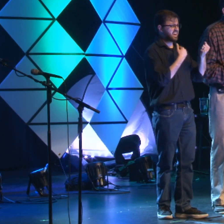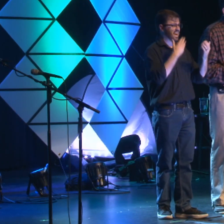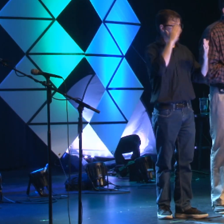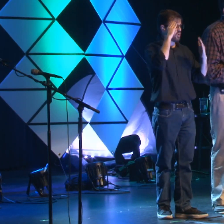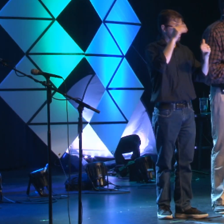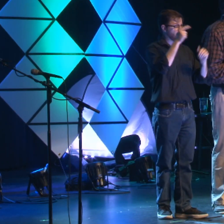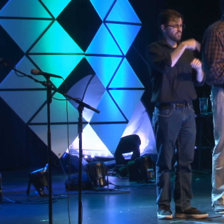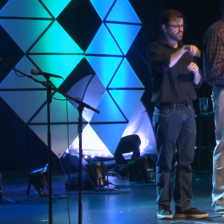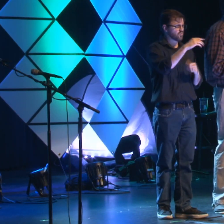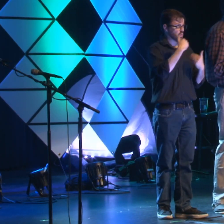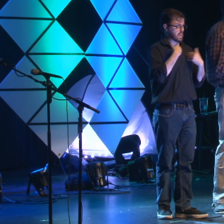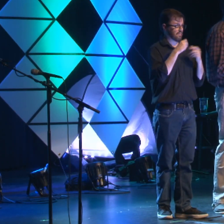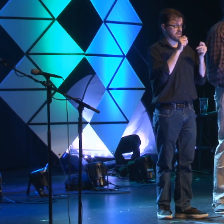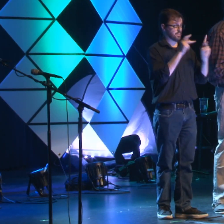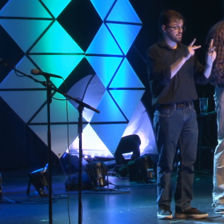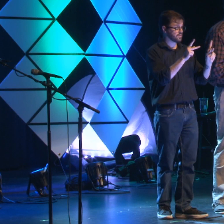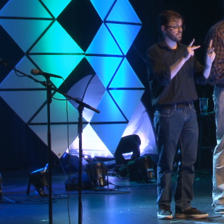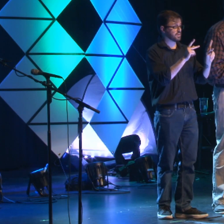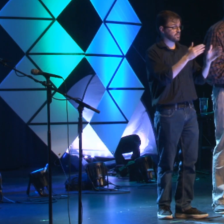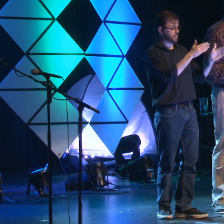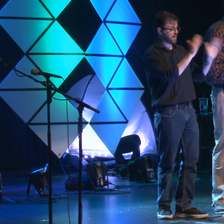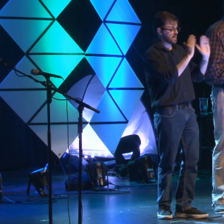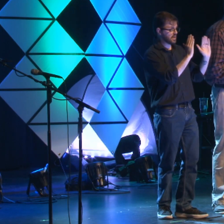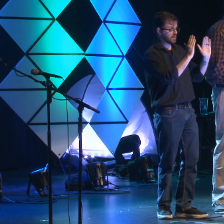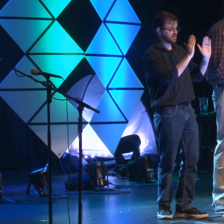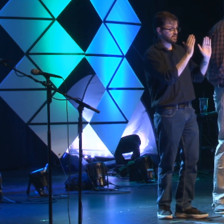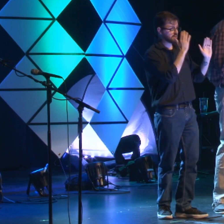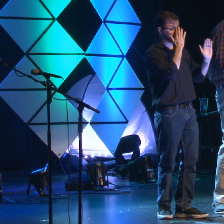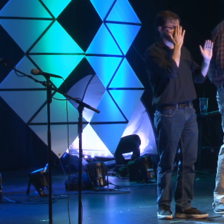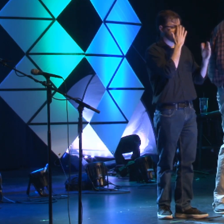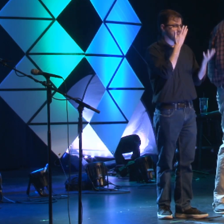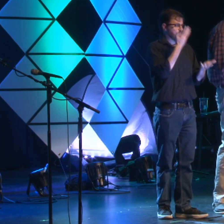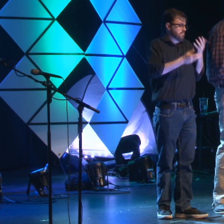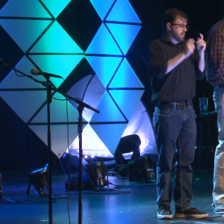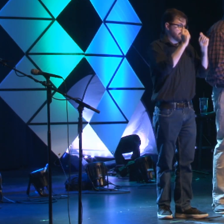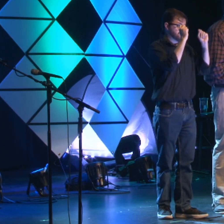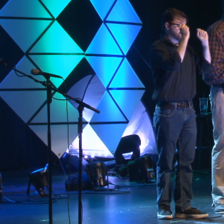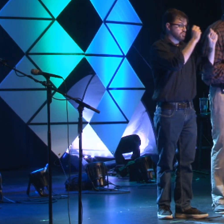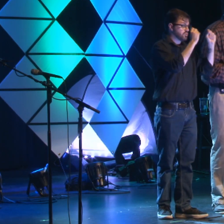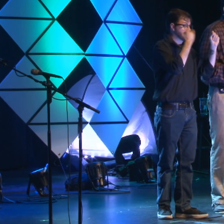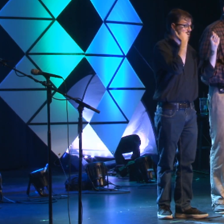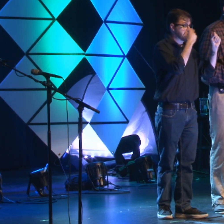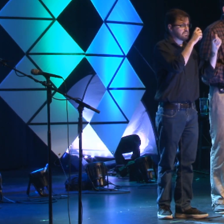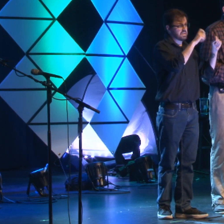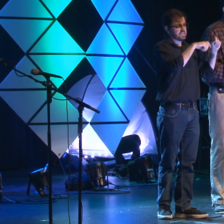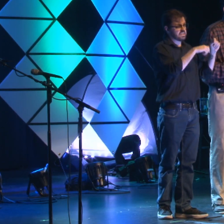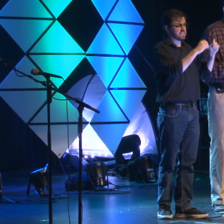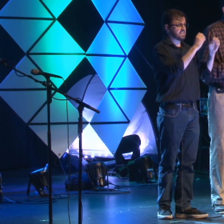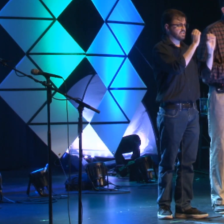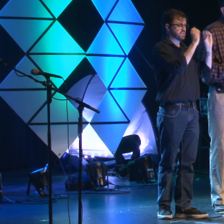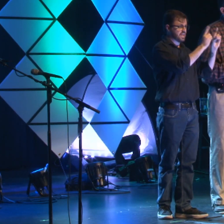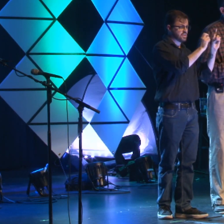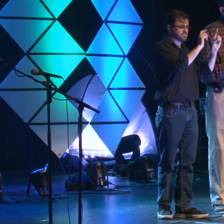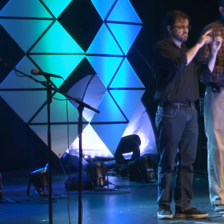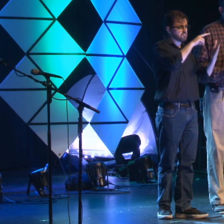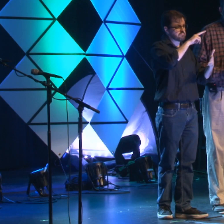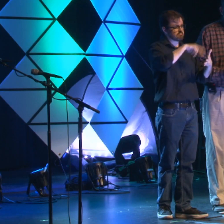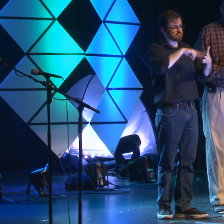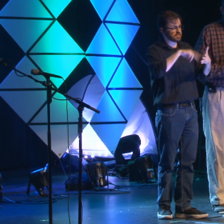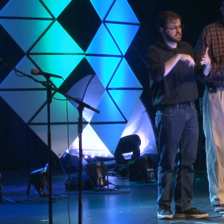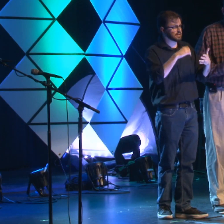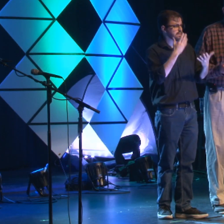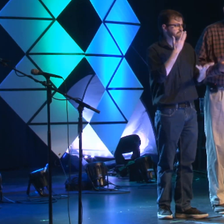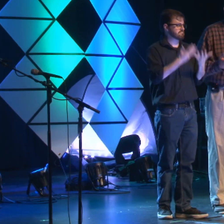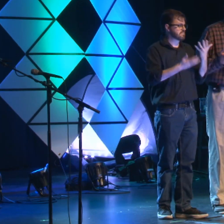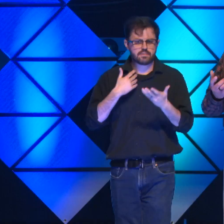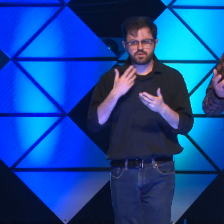journey. Maybe it's by tutoring those that need education and seek literacy. Maybe it's by being present